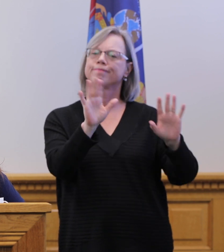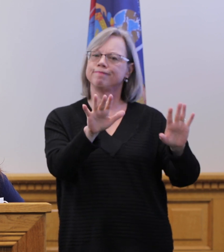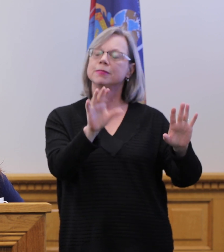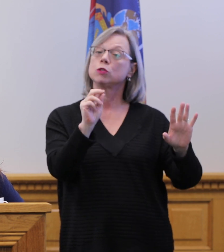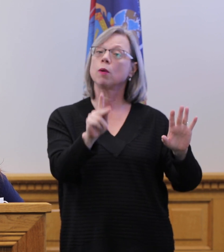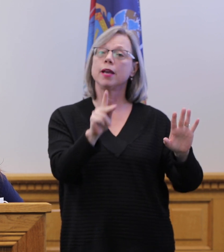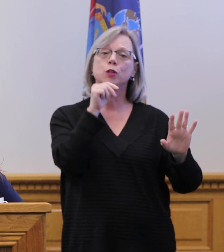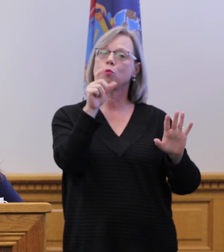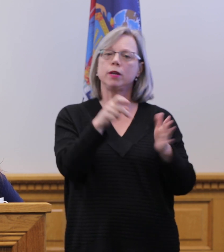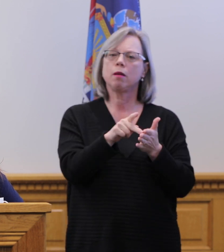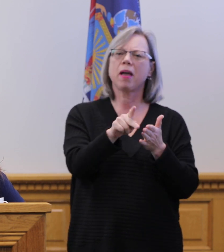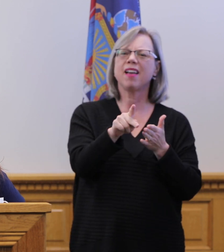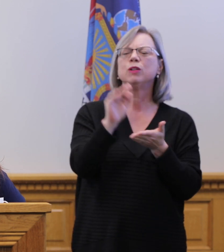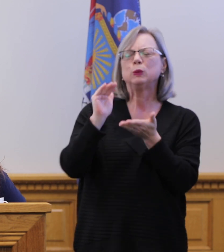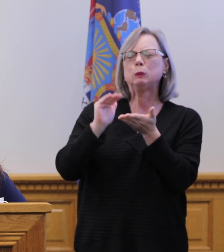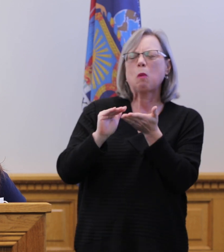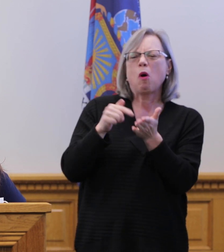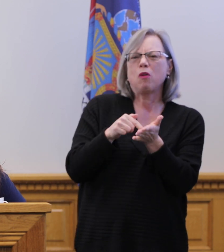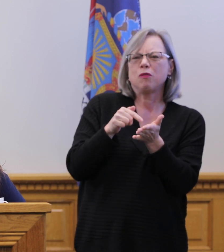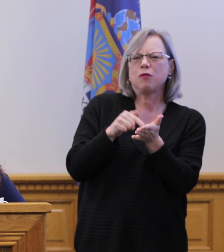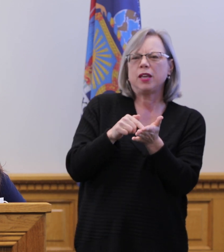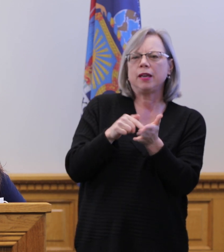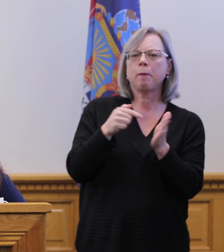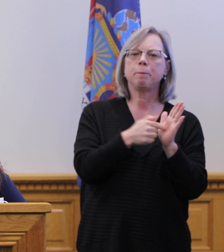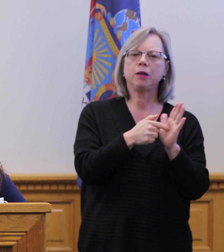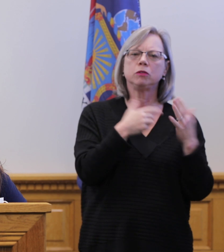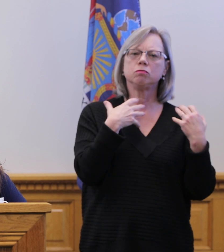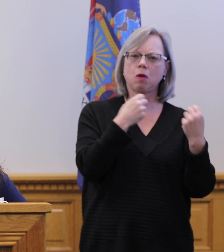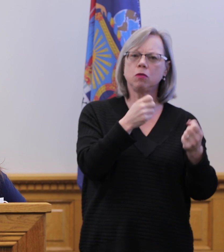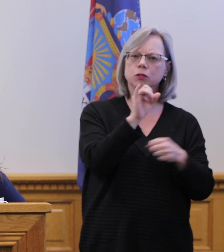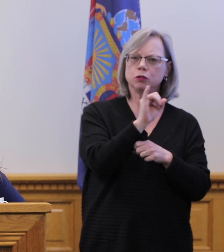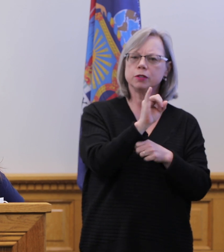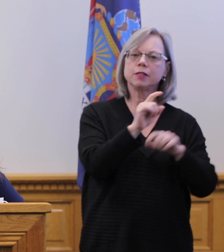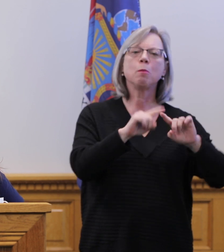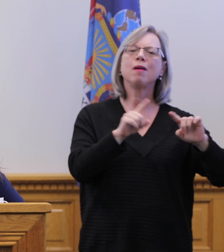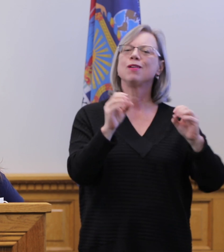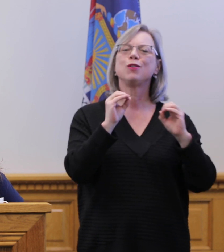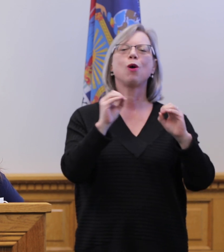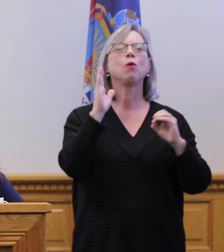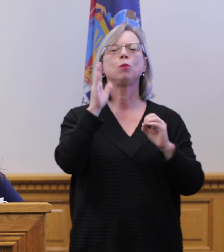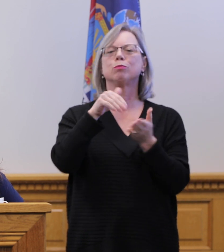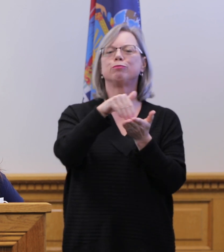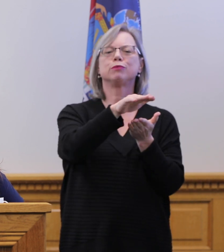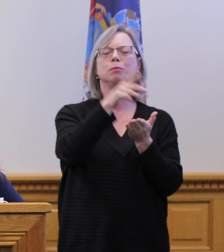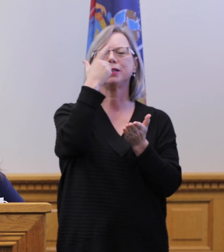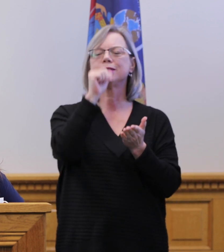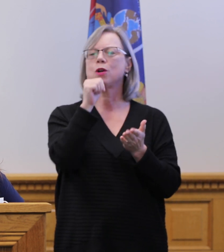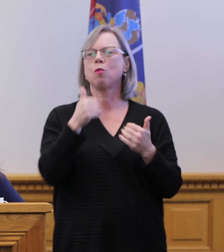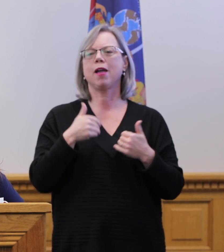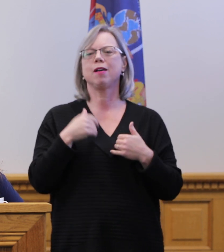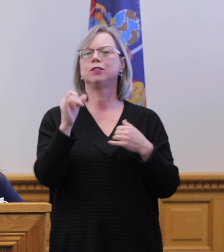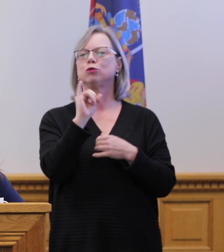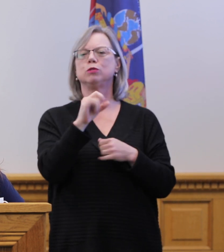there is a small admin fee that gets billed to health insurance, no one will be turned away for the lack of insurance or the inability to